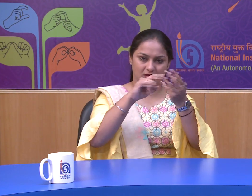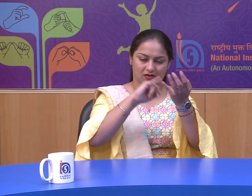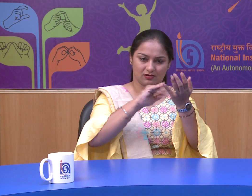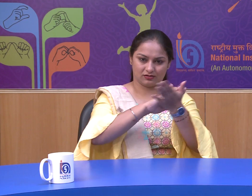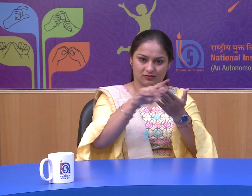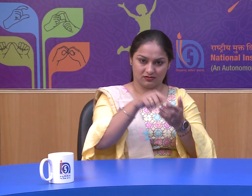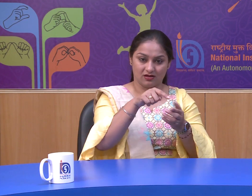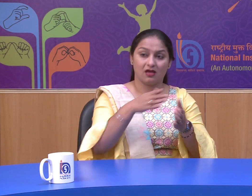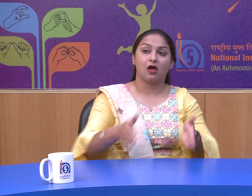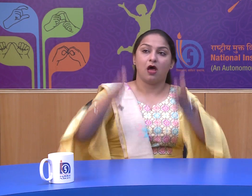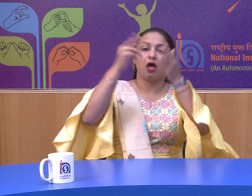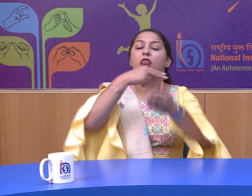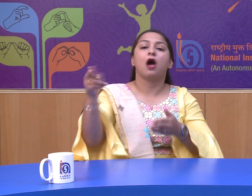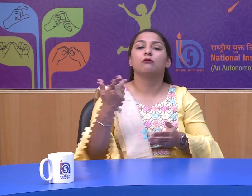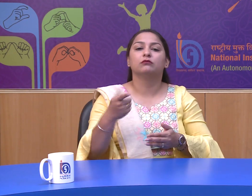Heliodorus pillar.